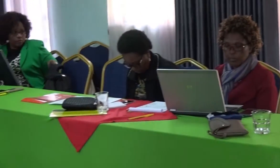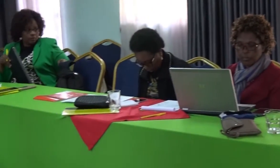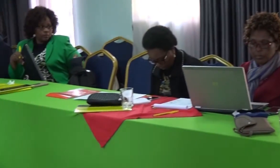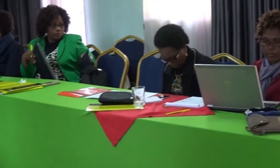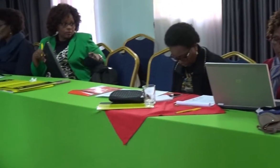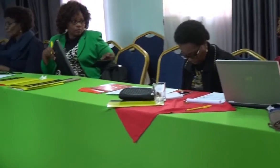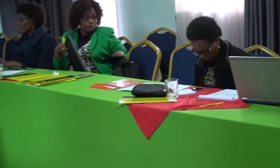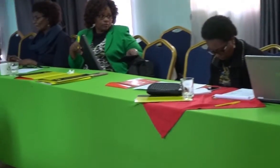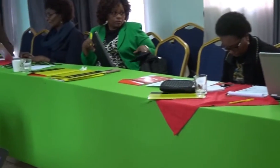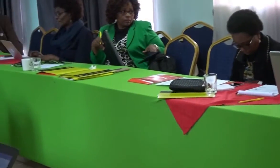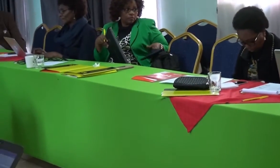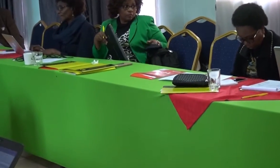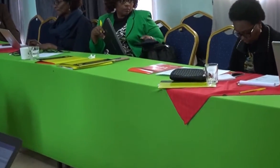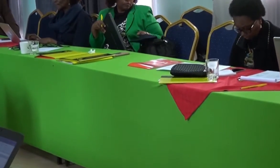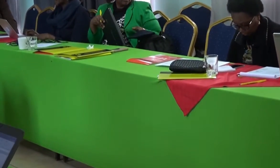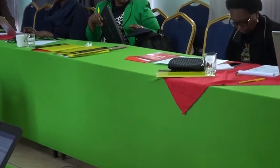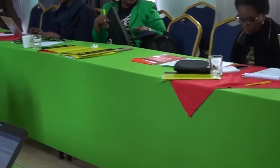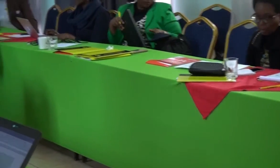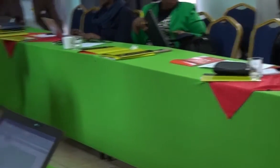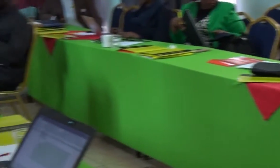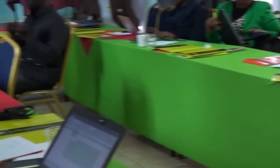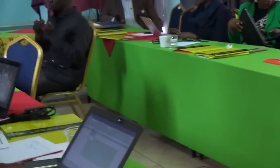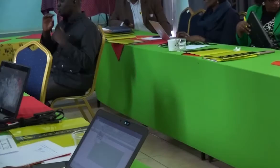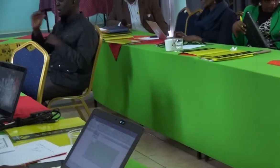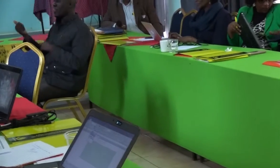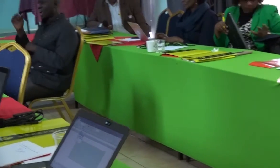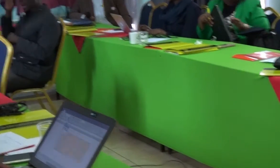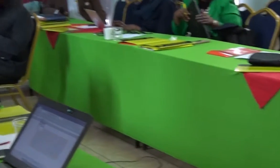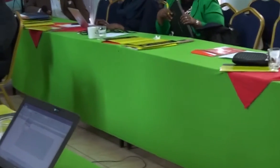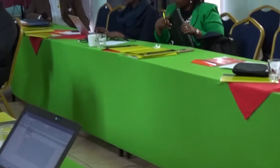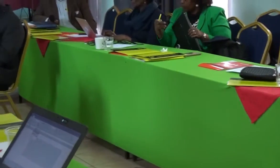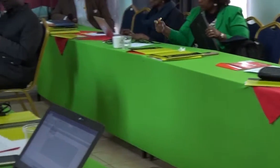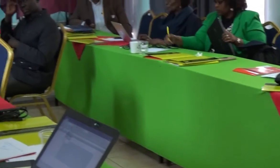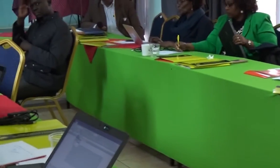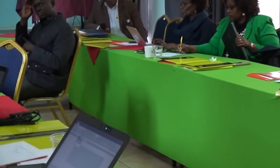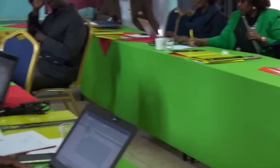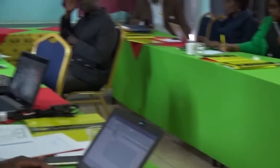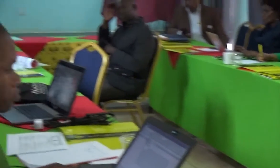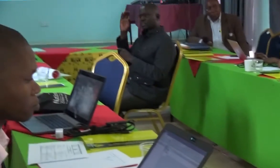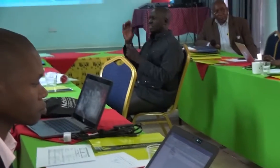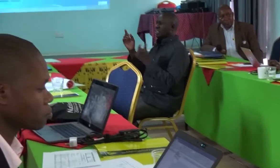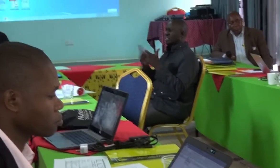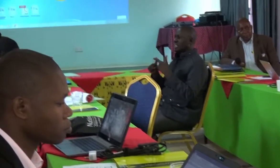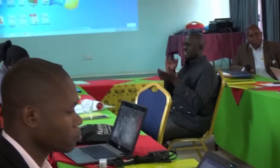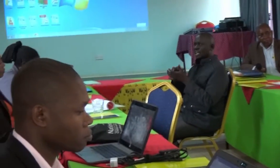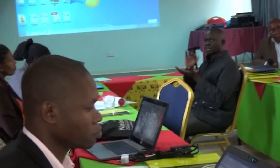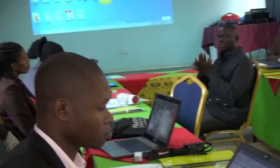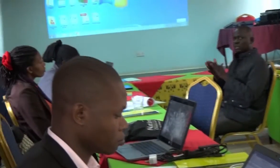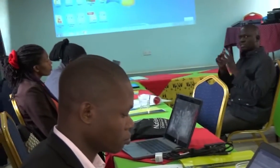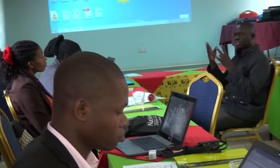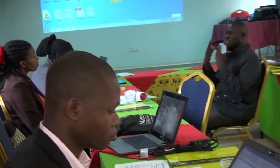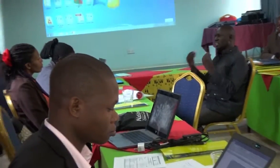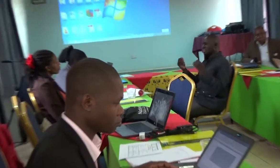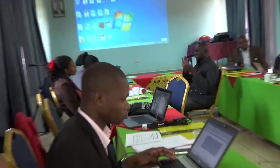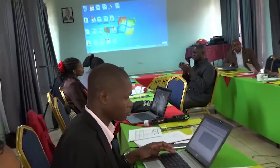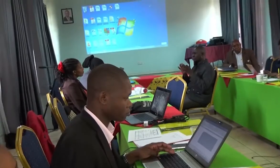theirs to now be introduced to other concepts. With that, they will easily interpret,